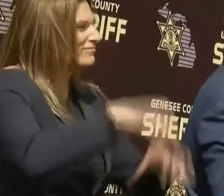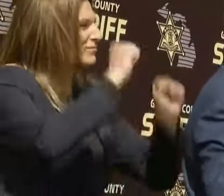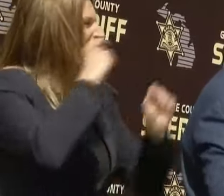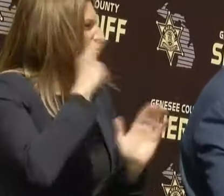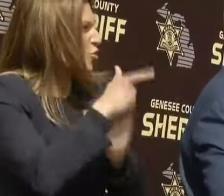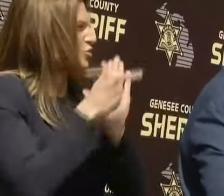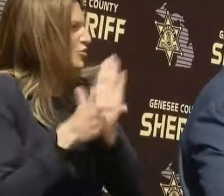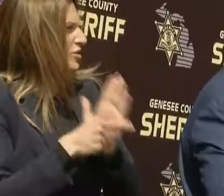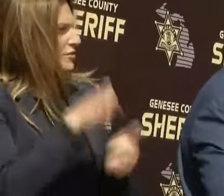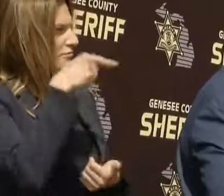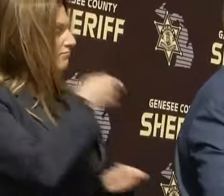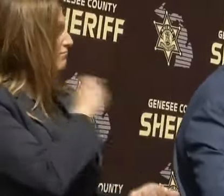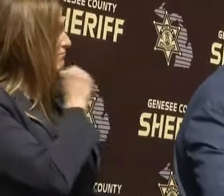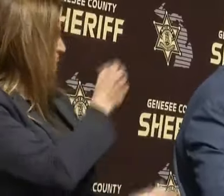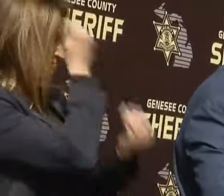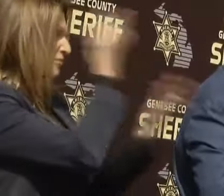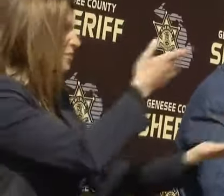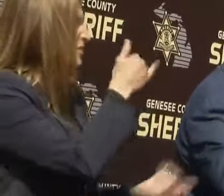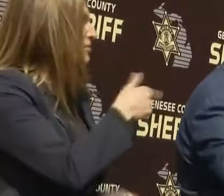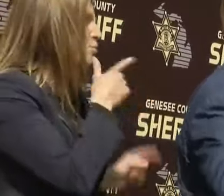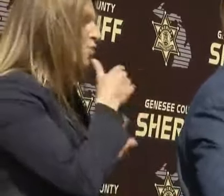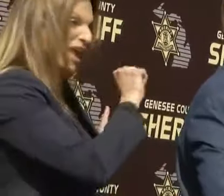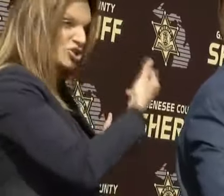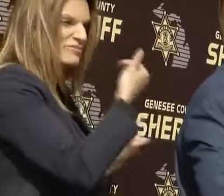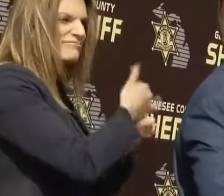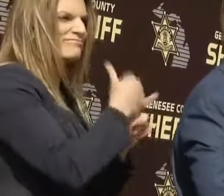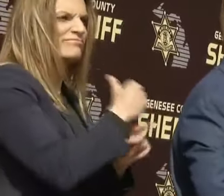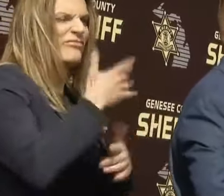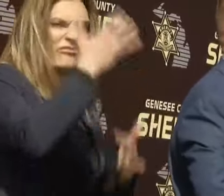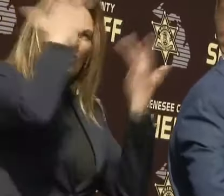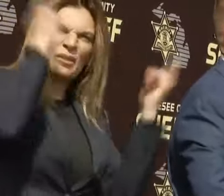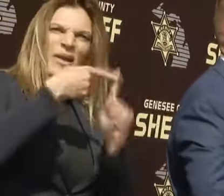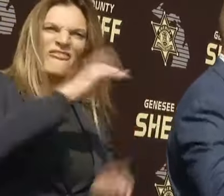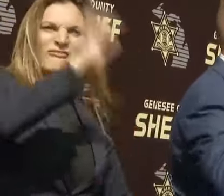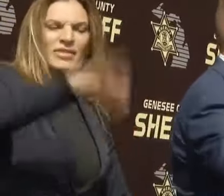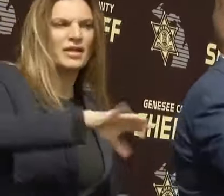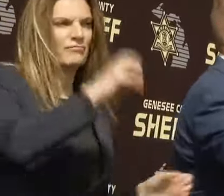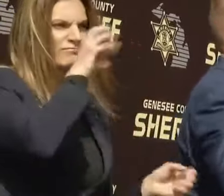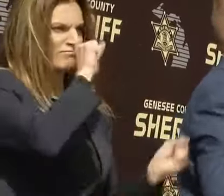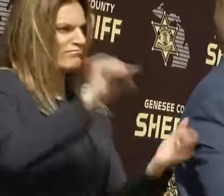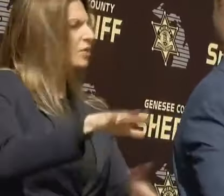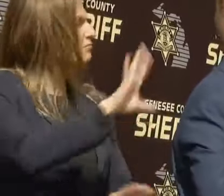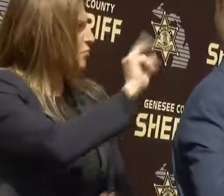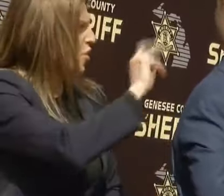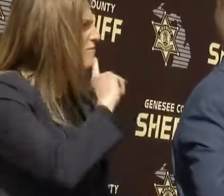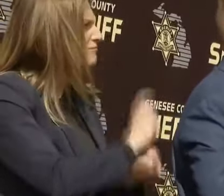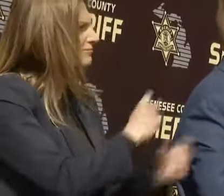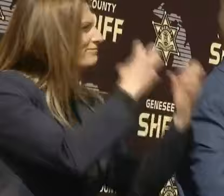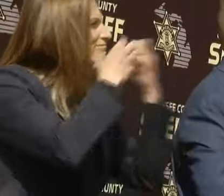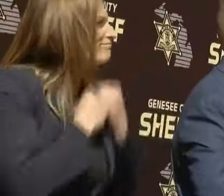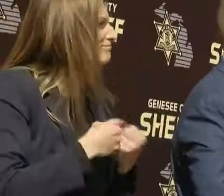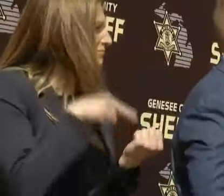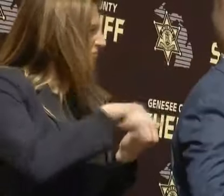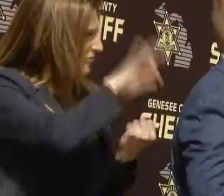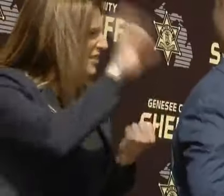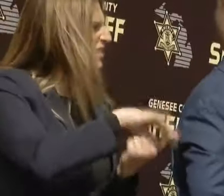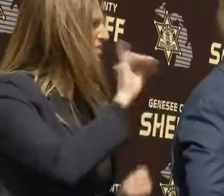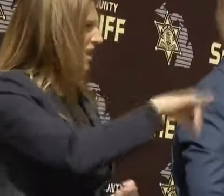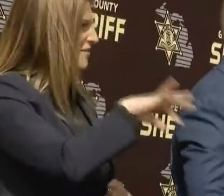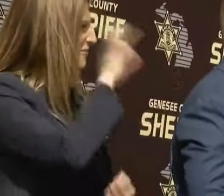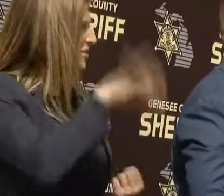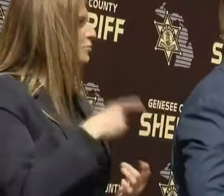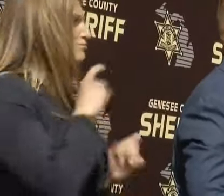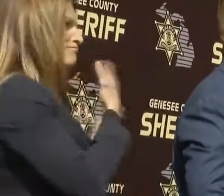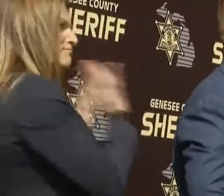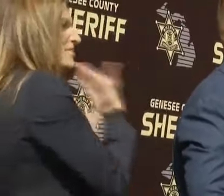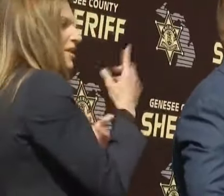wasn't forgotten by our Attorney General. The promise to take care of Flint has always been on the front lines of her and her